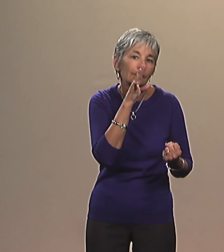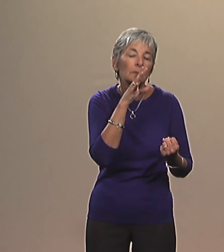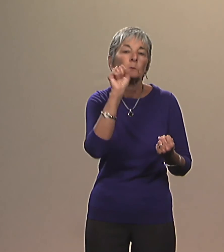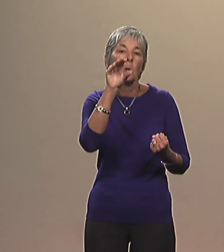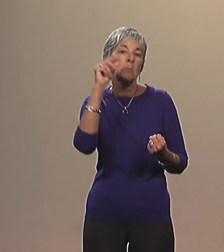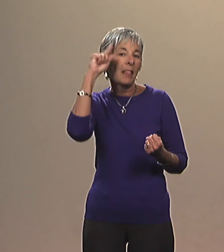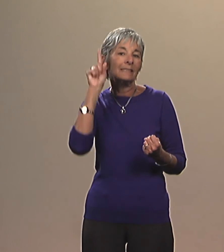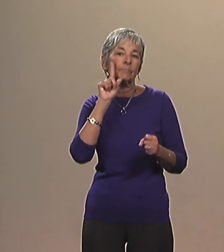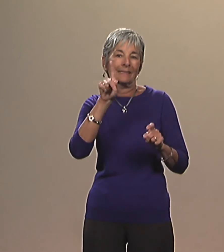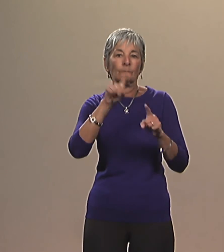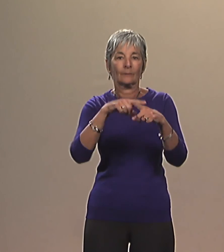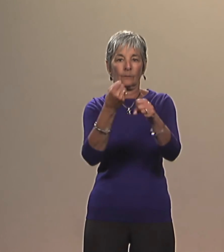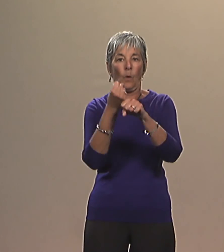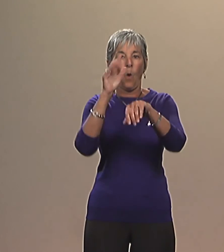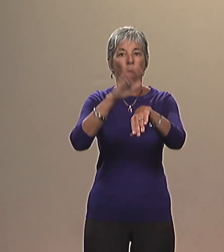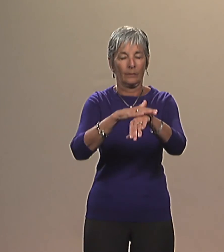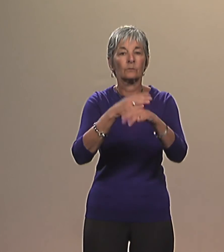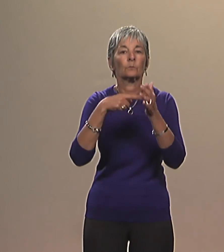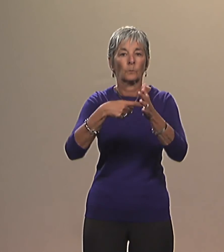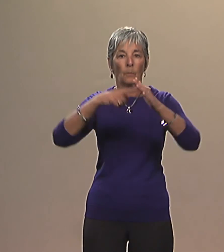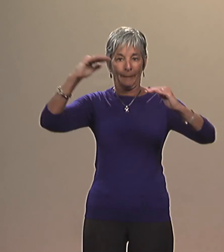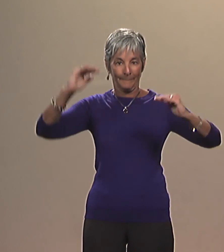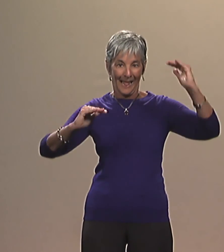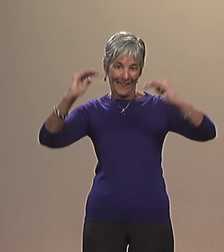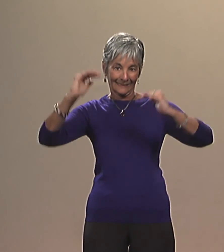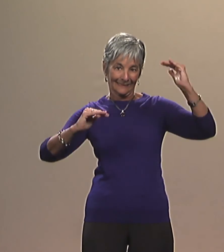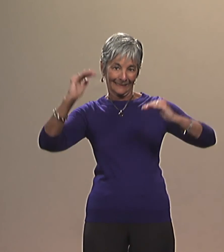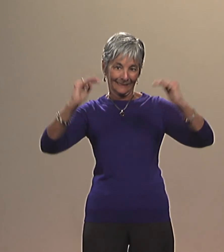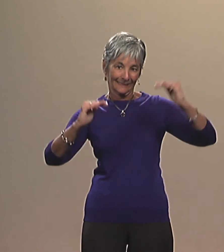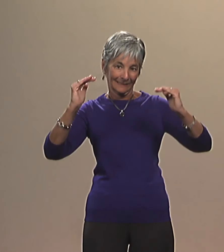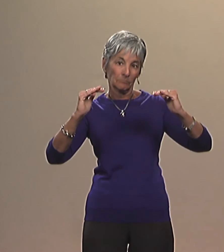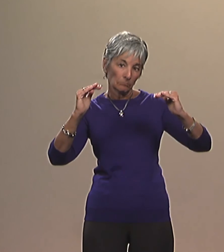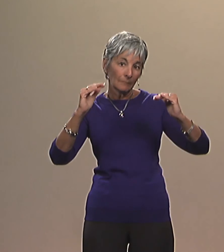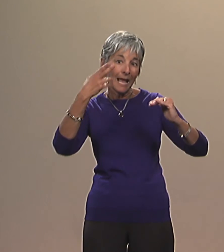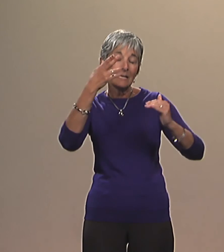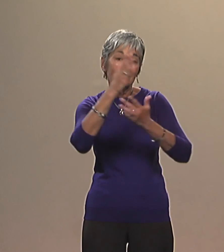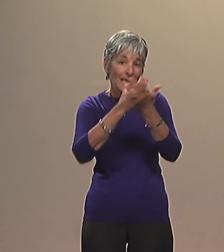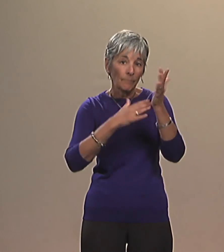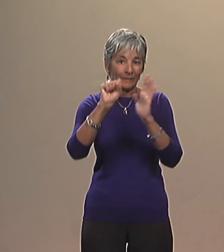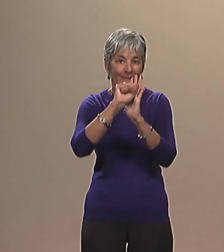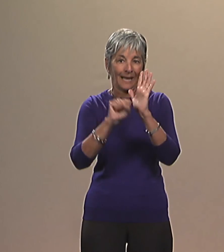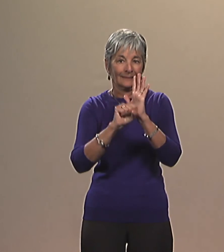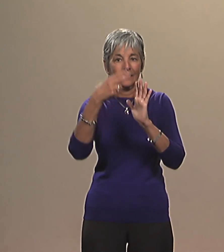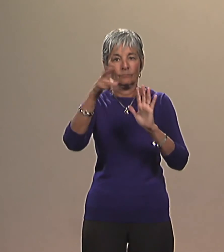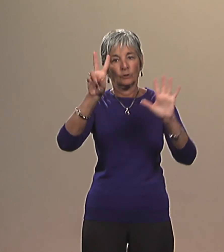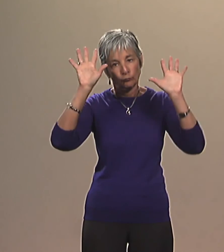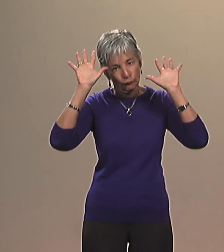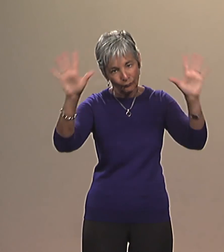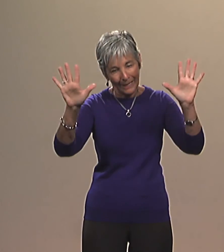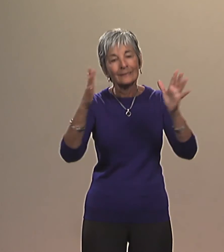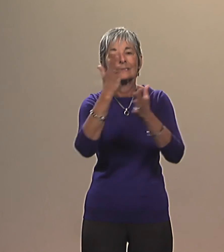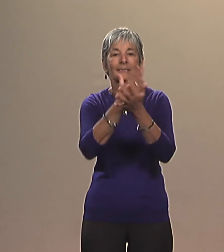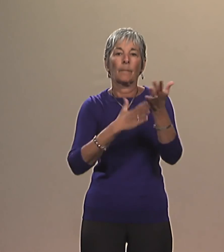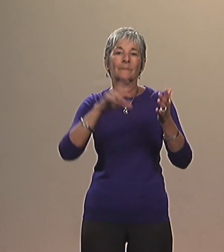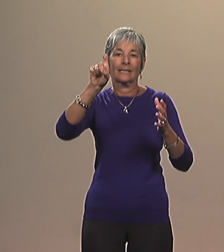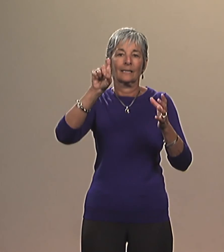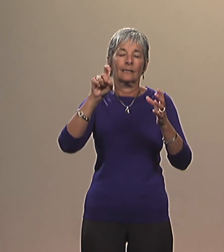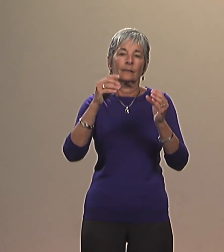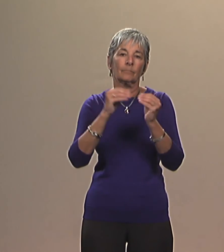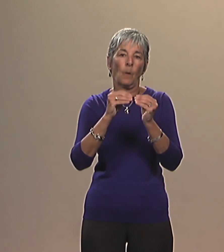support speech, so deaf people should also come on the board in order to have a balance. In some states, Hands and Voices is great.